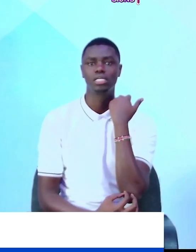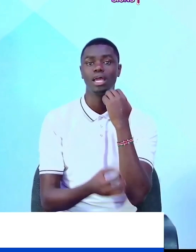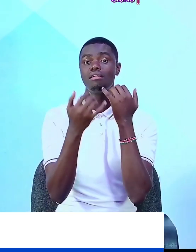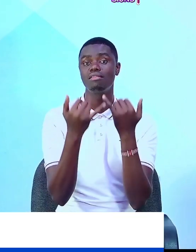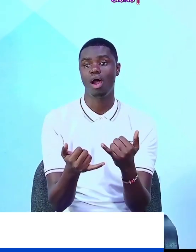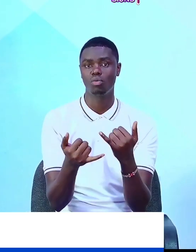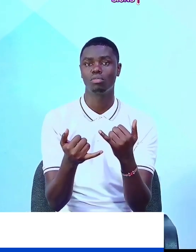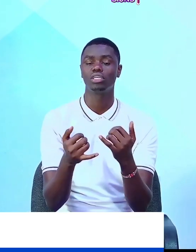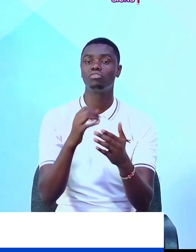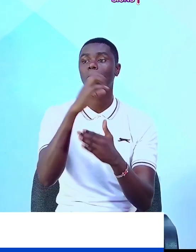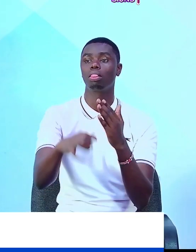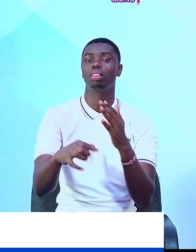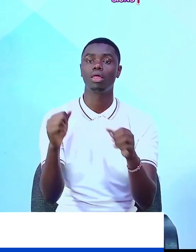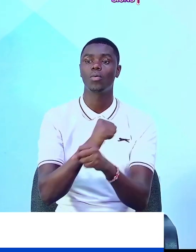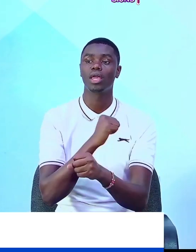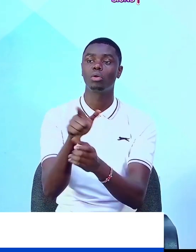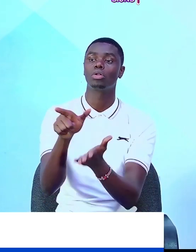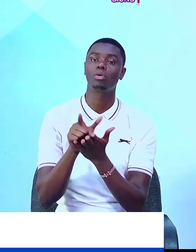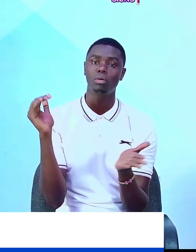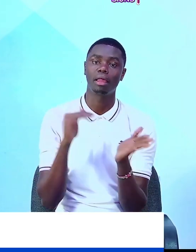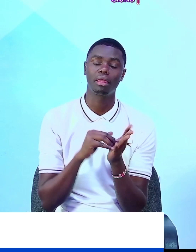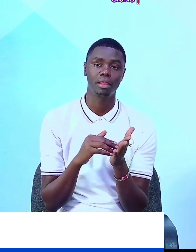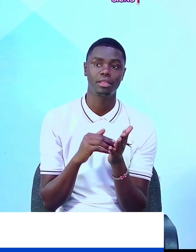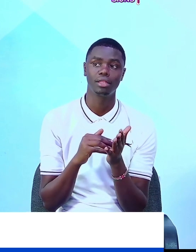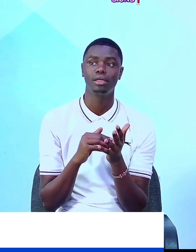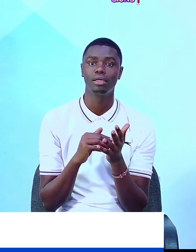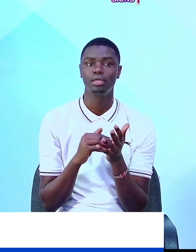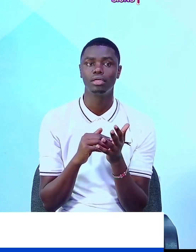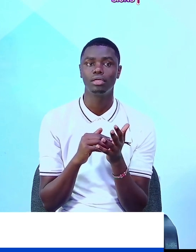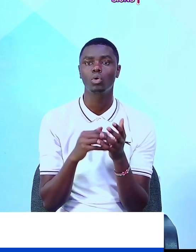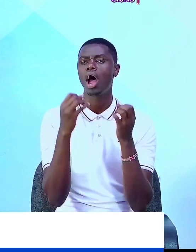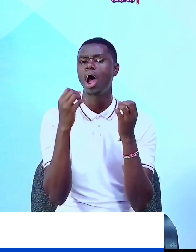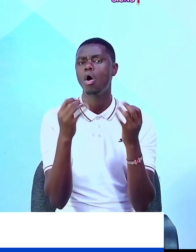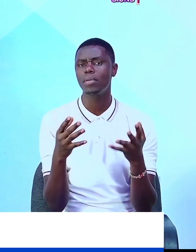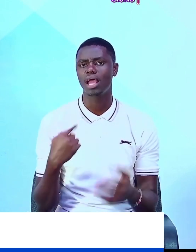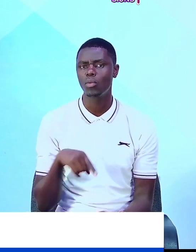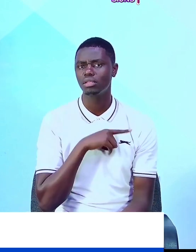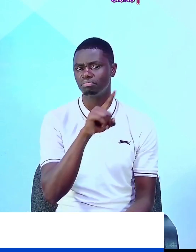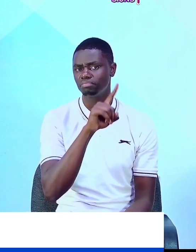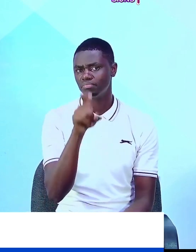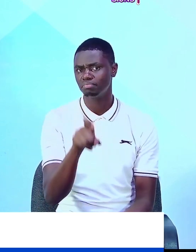mwisho hatuwezi tukakopa tena. How certain are we that after selling the shares,